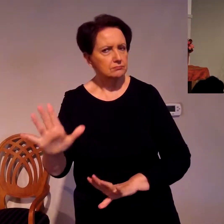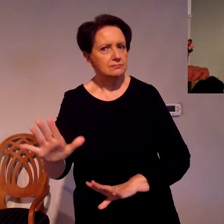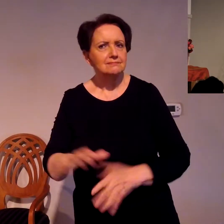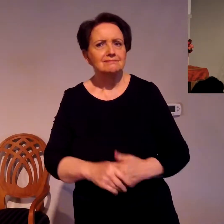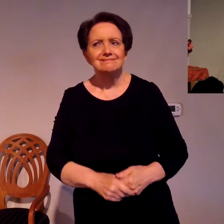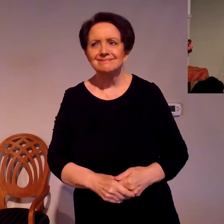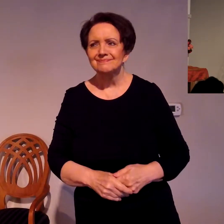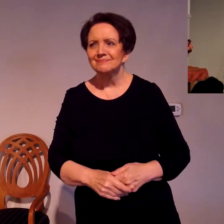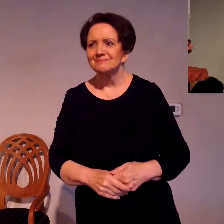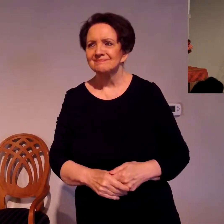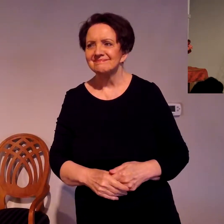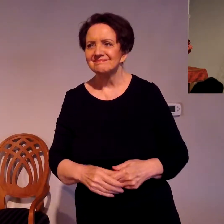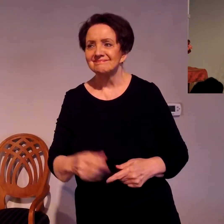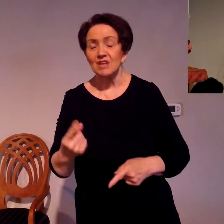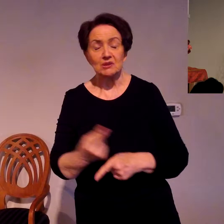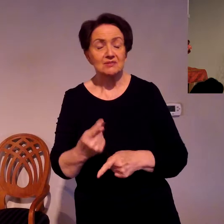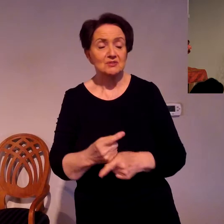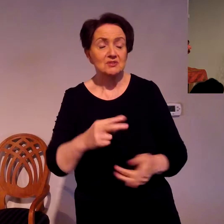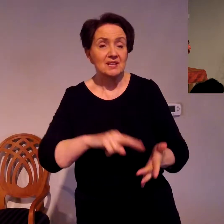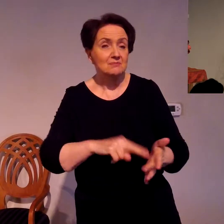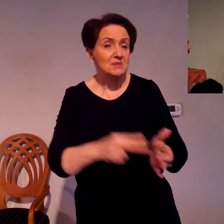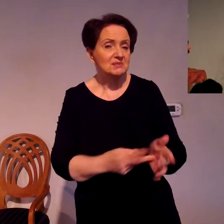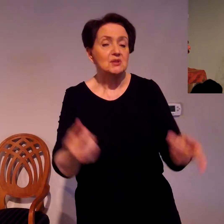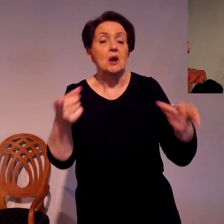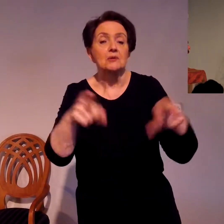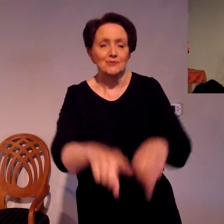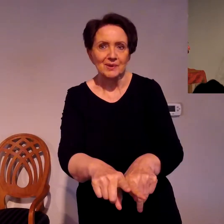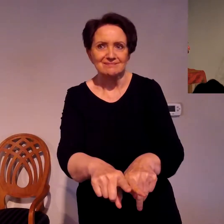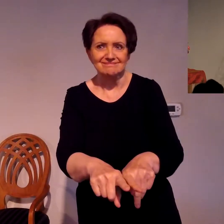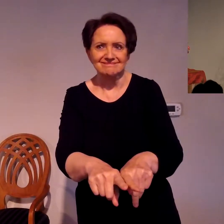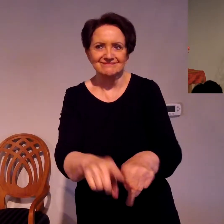which usually translates into agreed with.